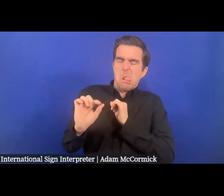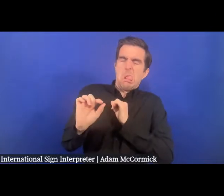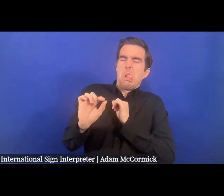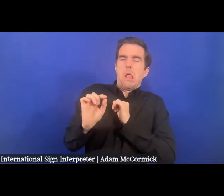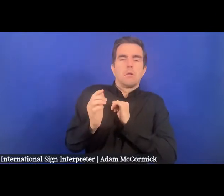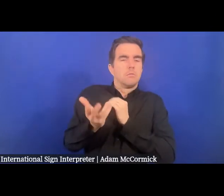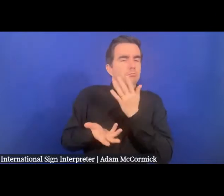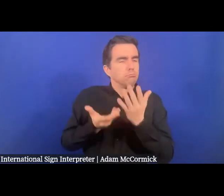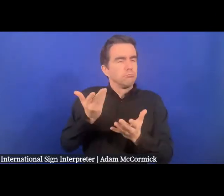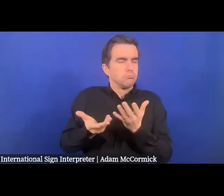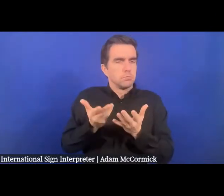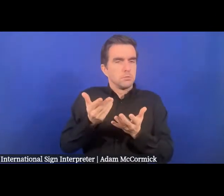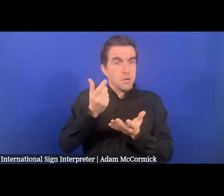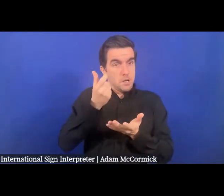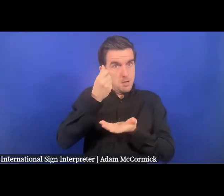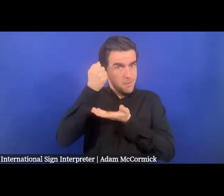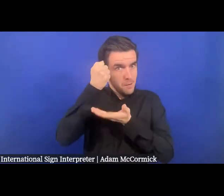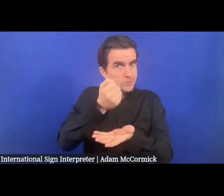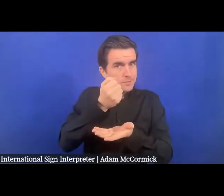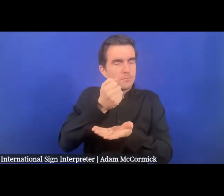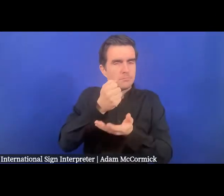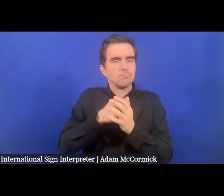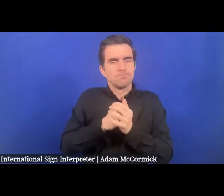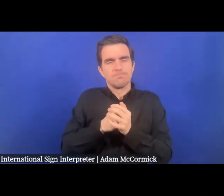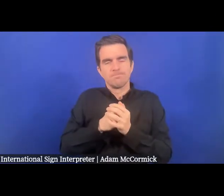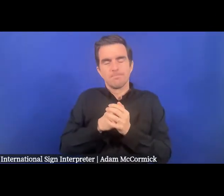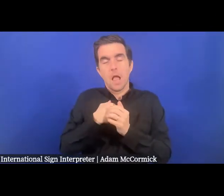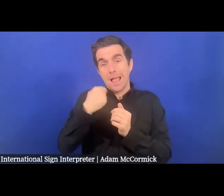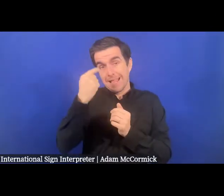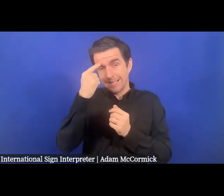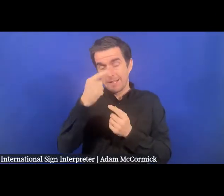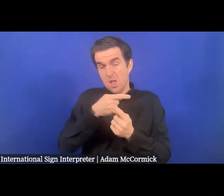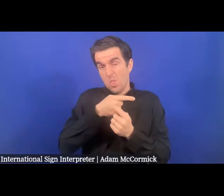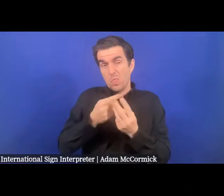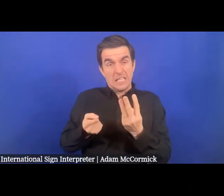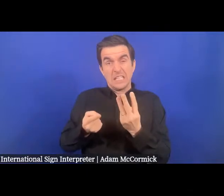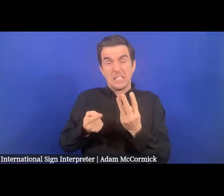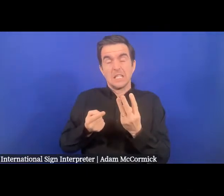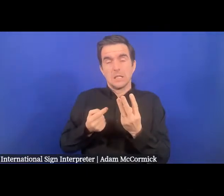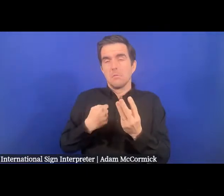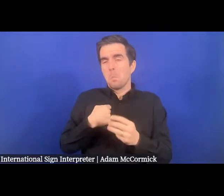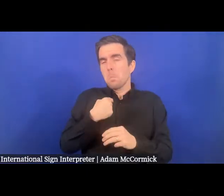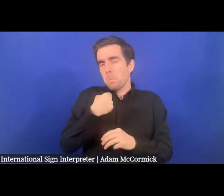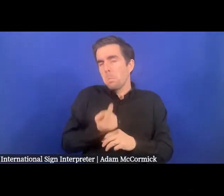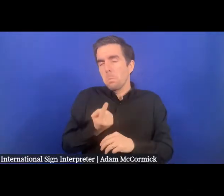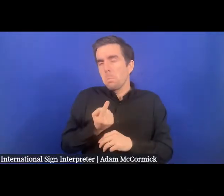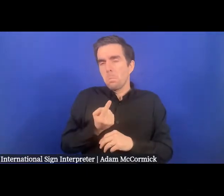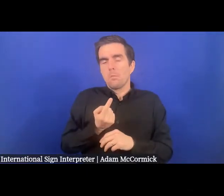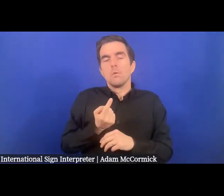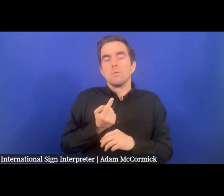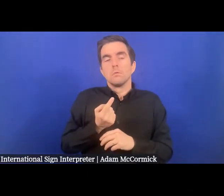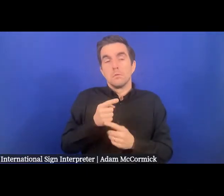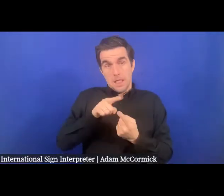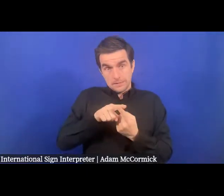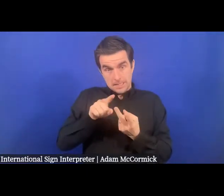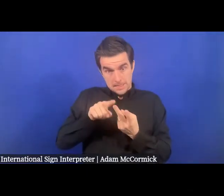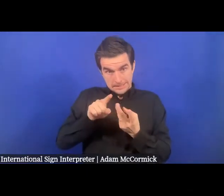we did 3 kinds of data that we try to collect for the